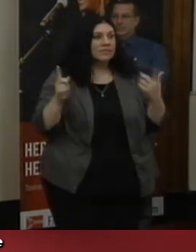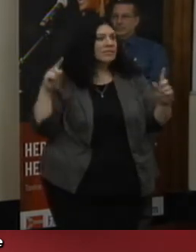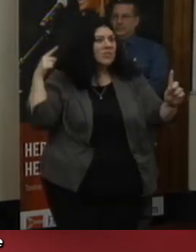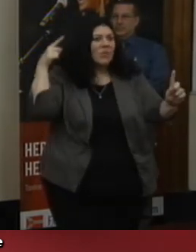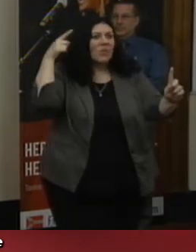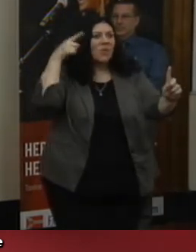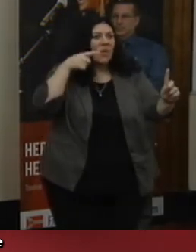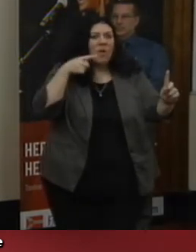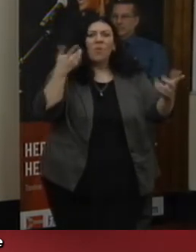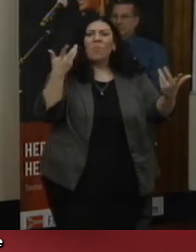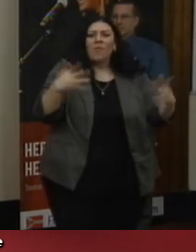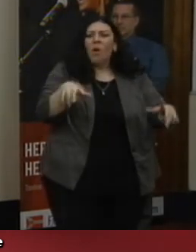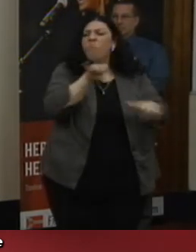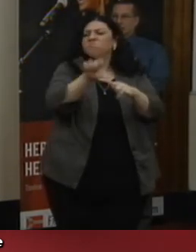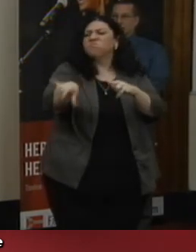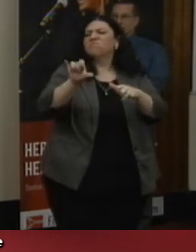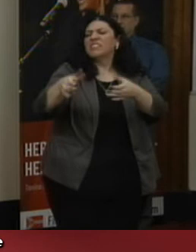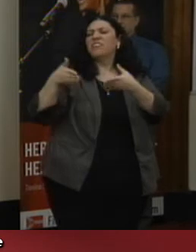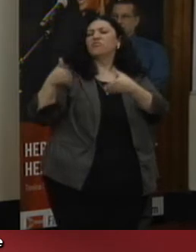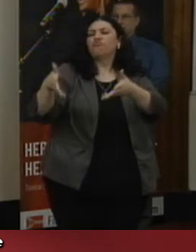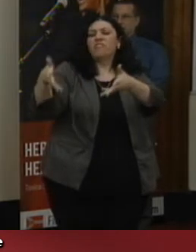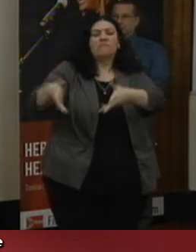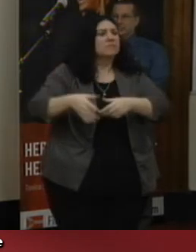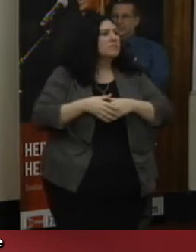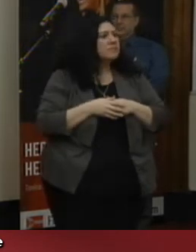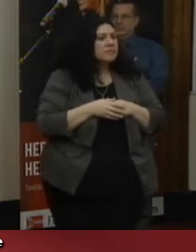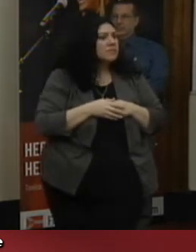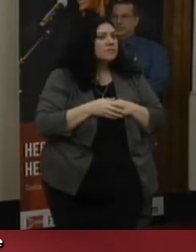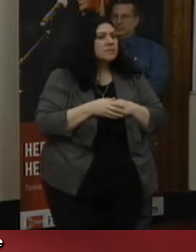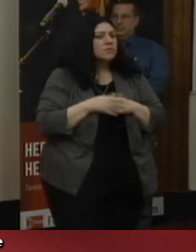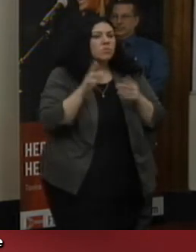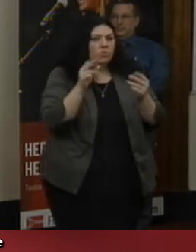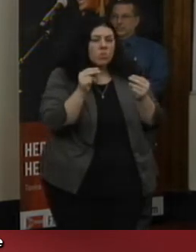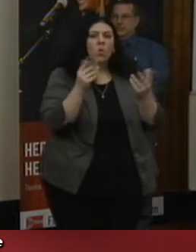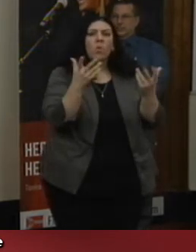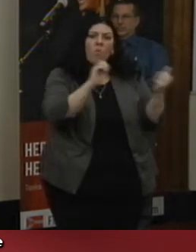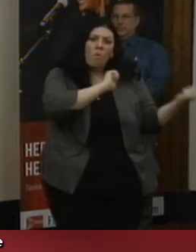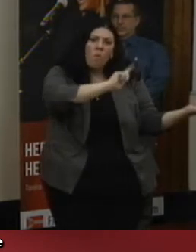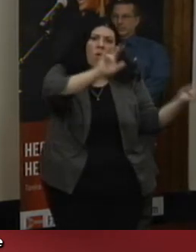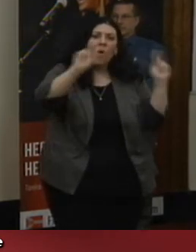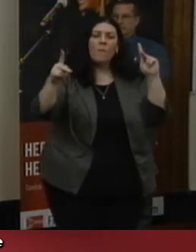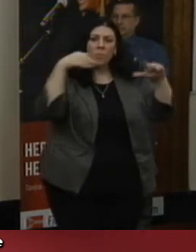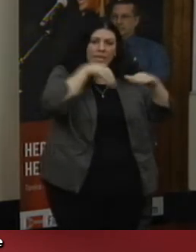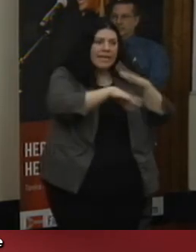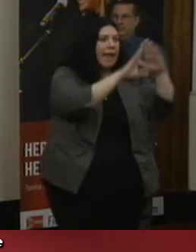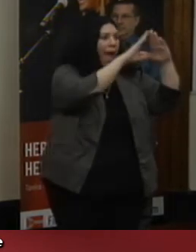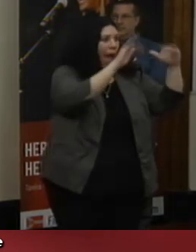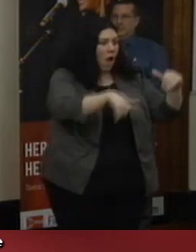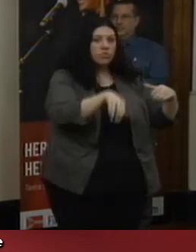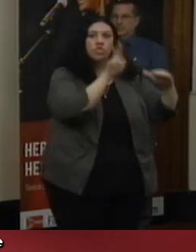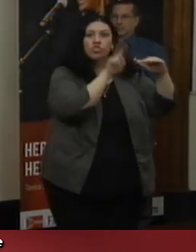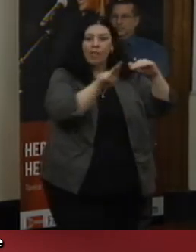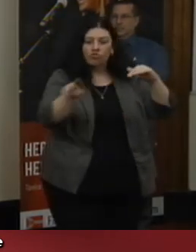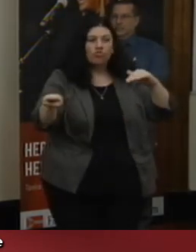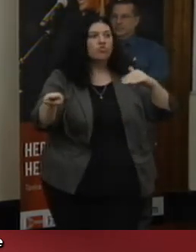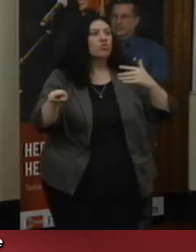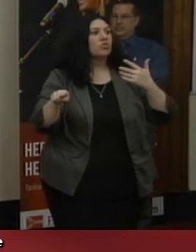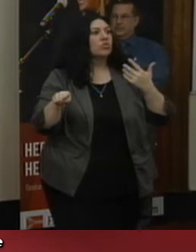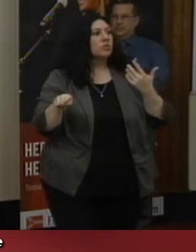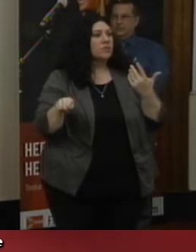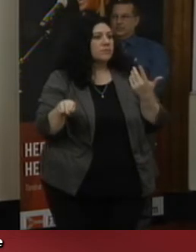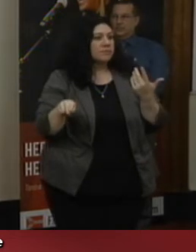make it so they stay on the street. Our goal is to get everyone into housing, get everyone into shelter. Because,